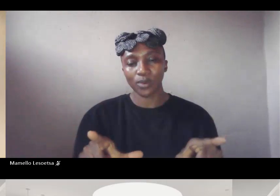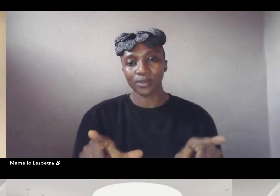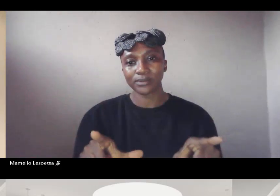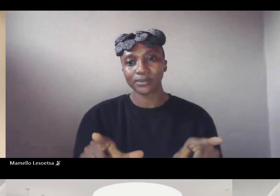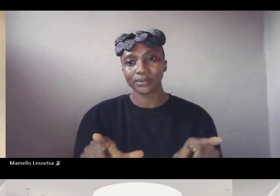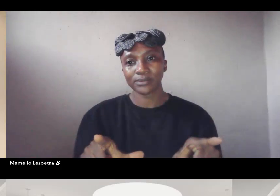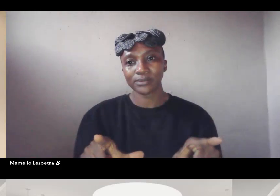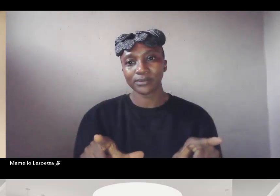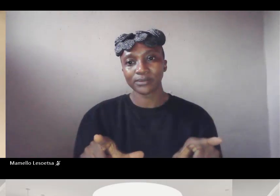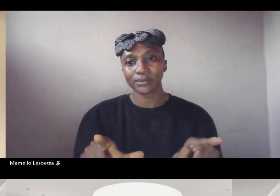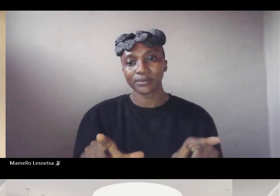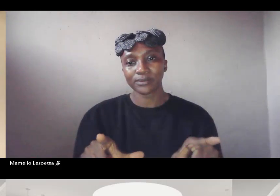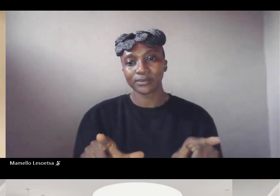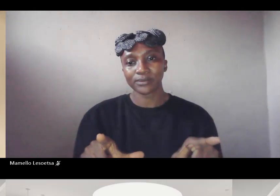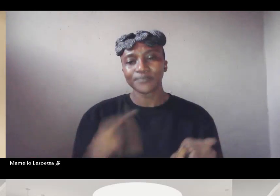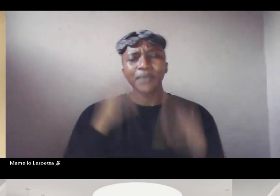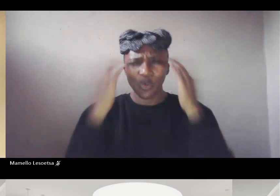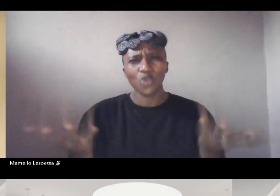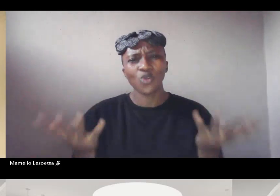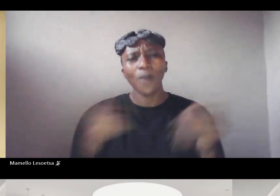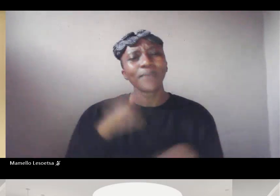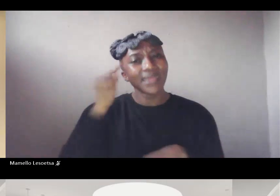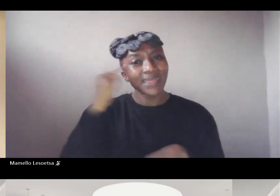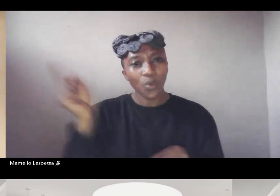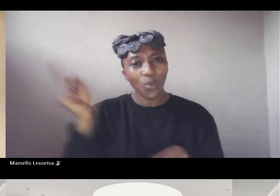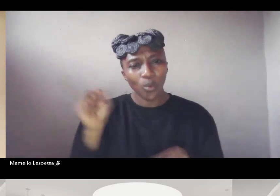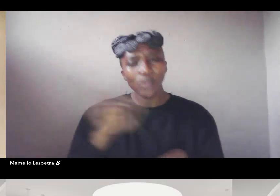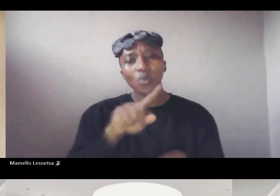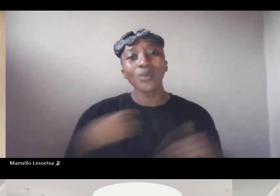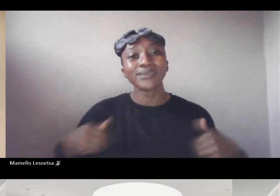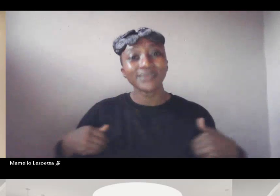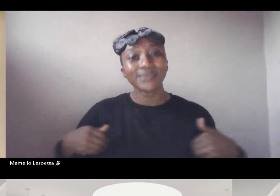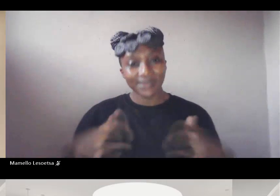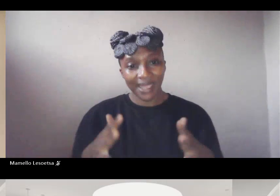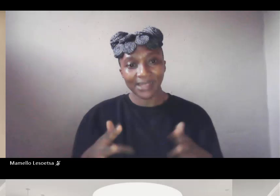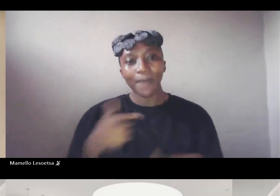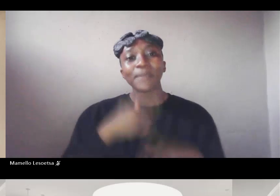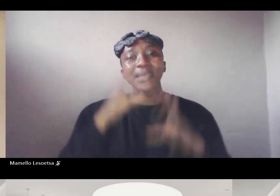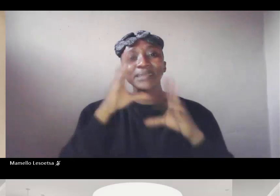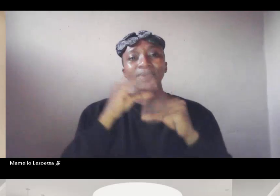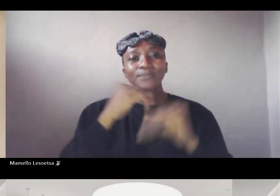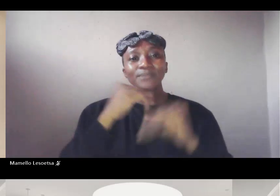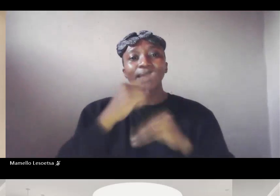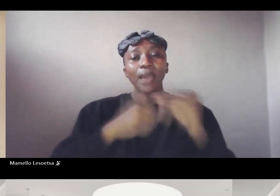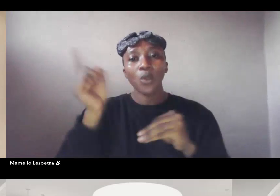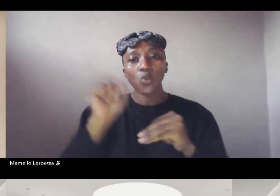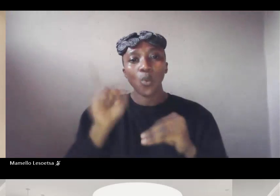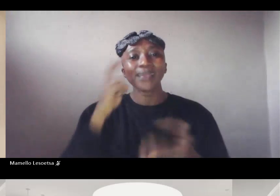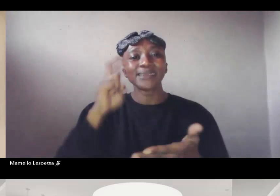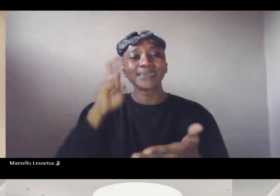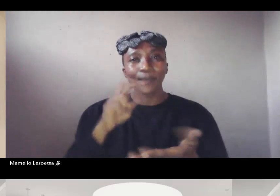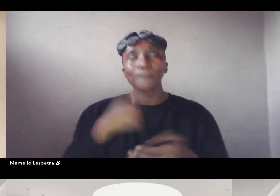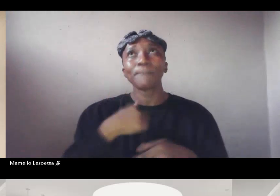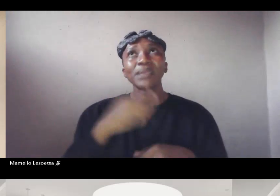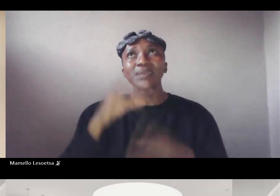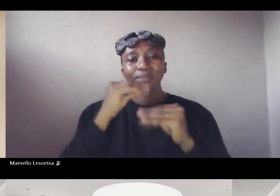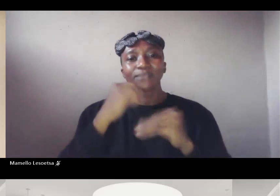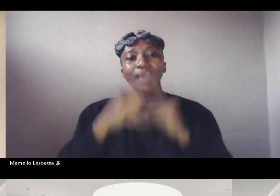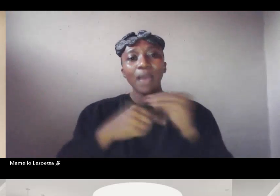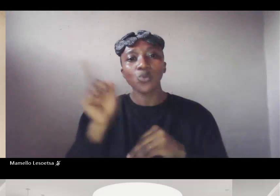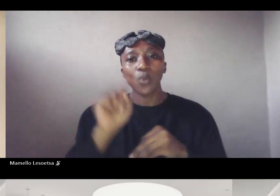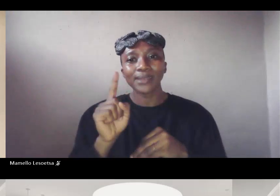I don't know. I think when we started, I spoke about my niece who we